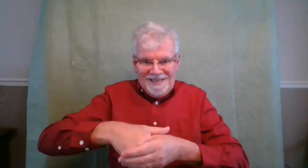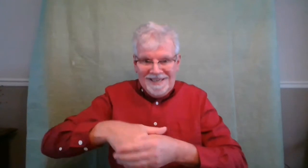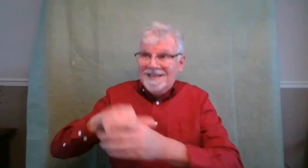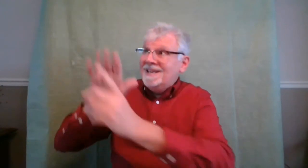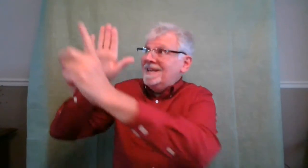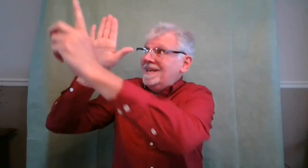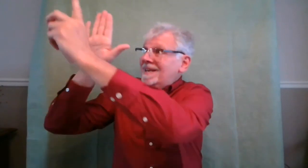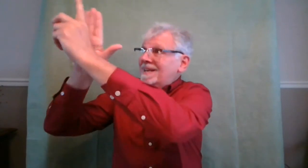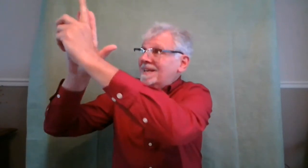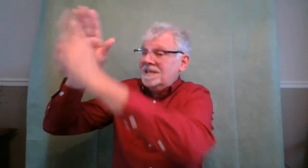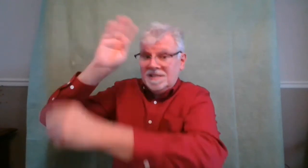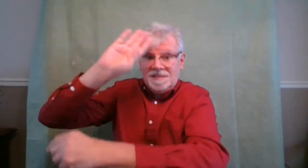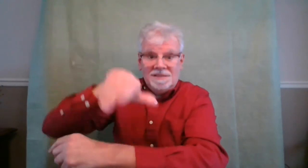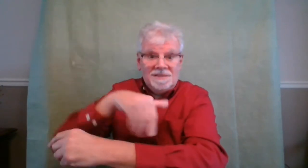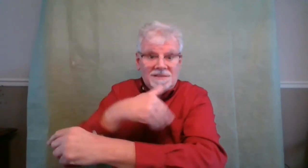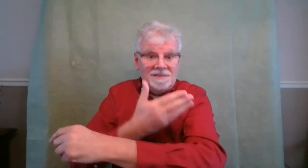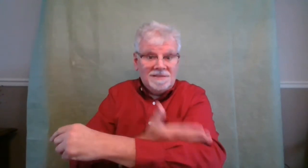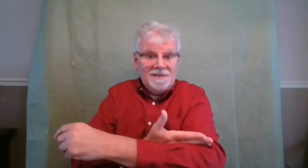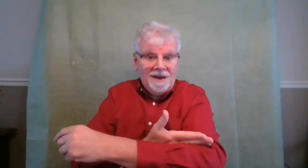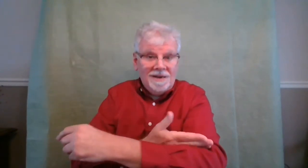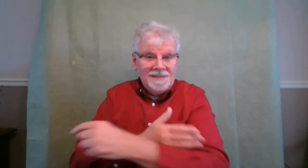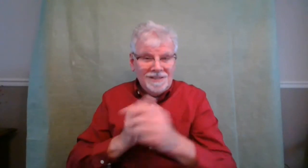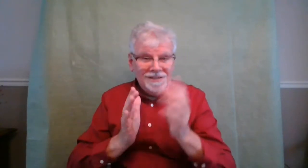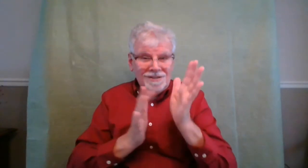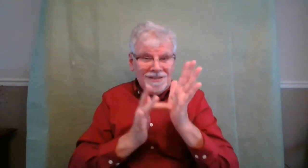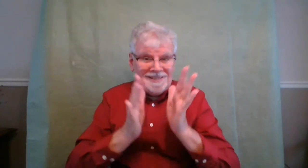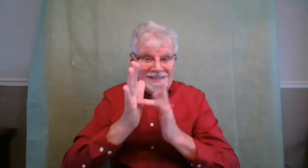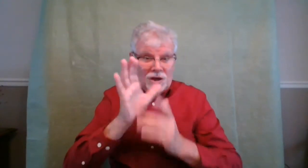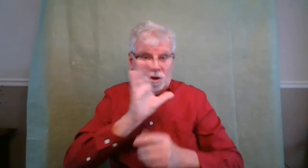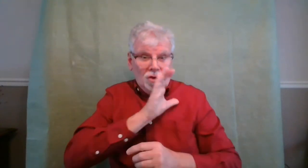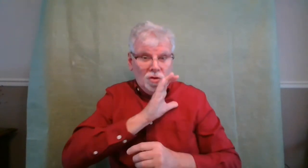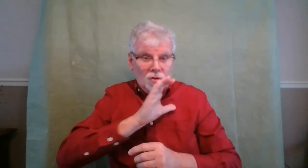we should believe in the name of his Son,